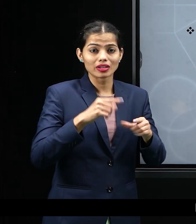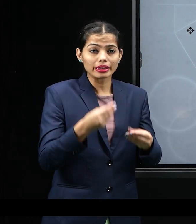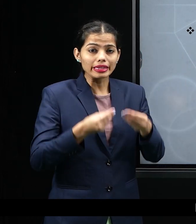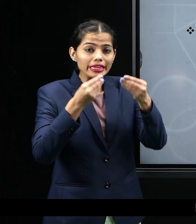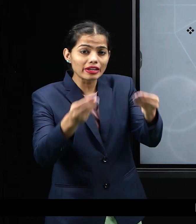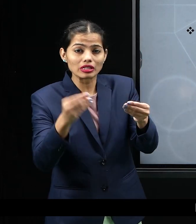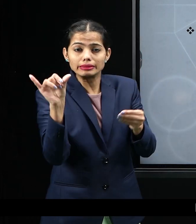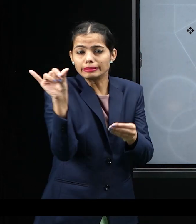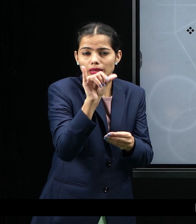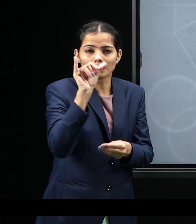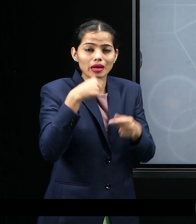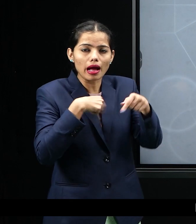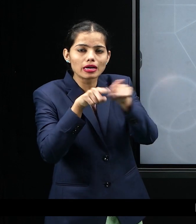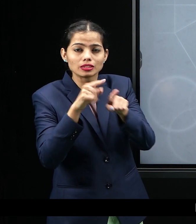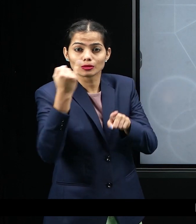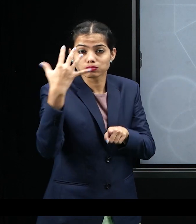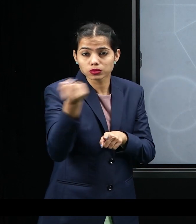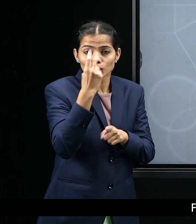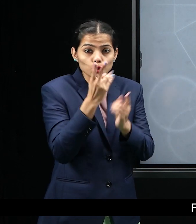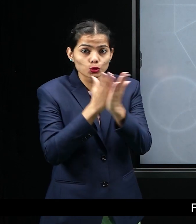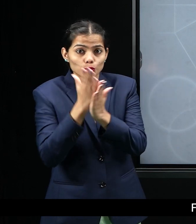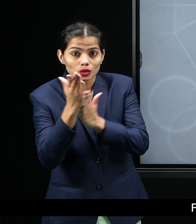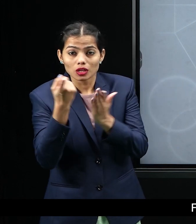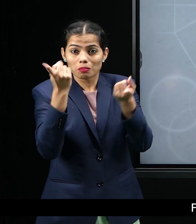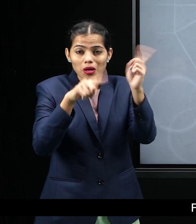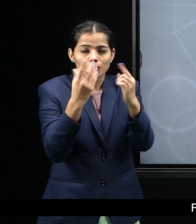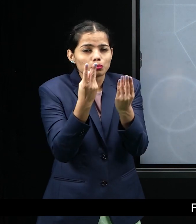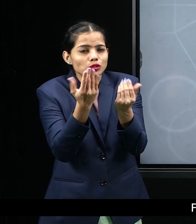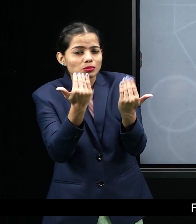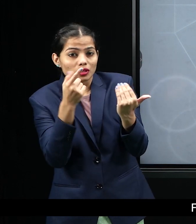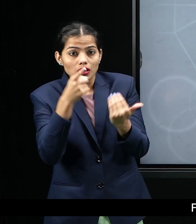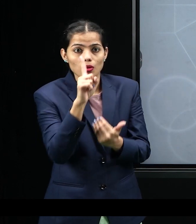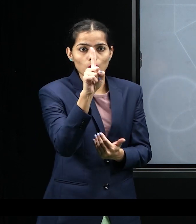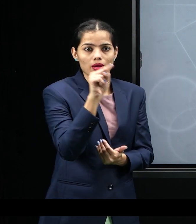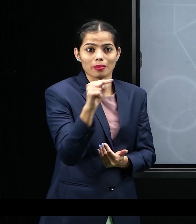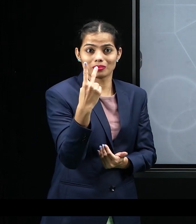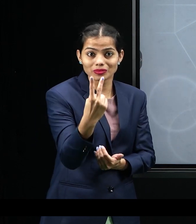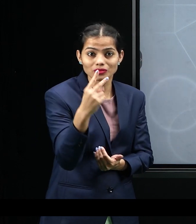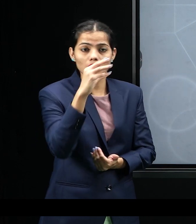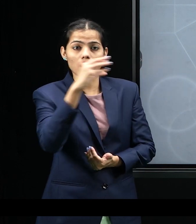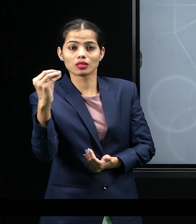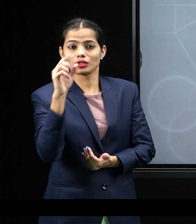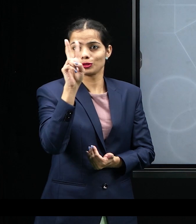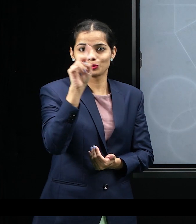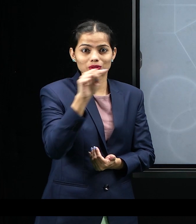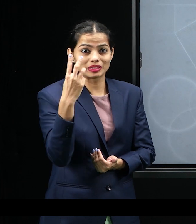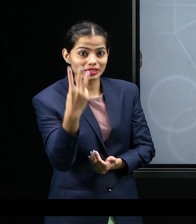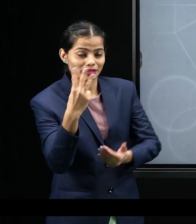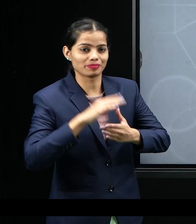Let us take the same example. Find any two rational numbers between 1 by 2 and 2 by 3.